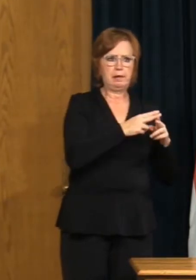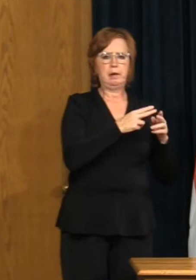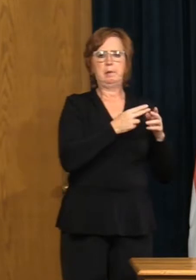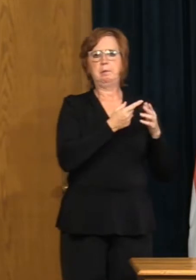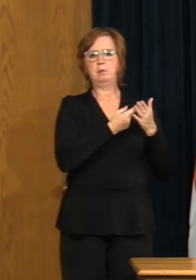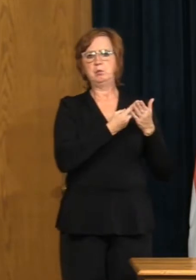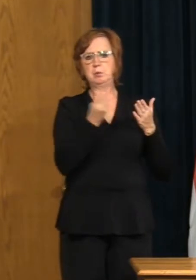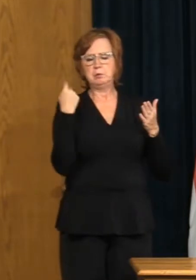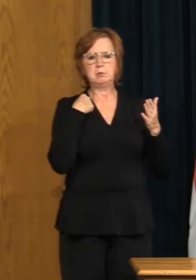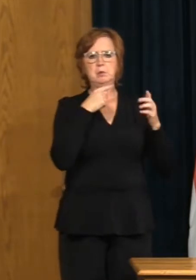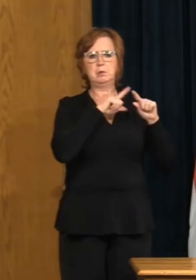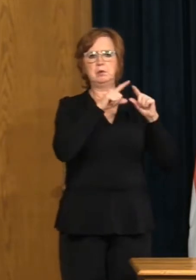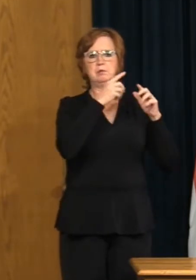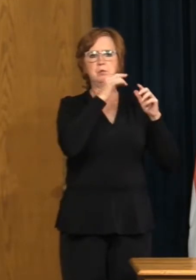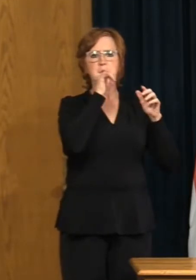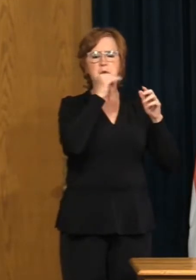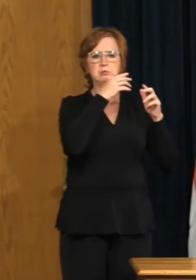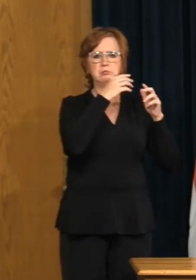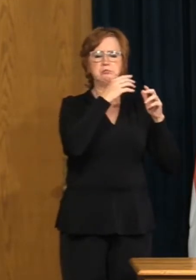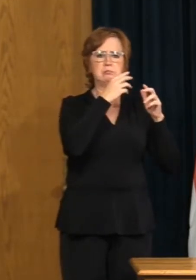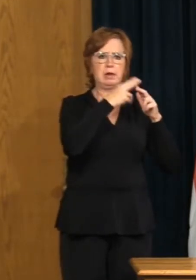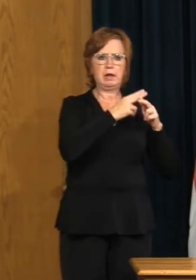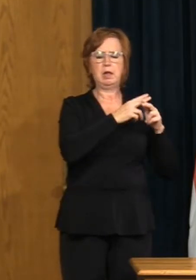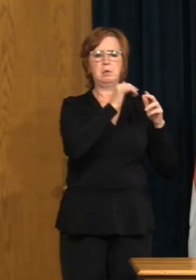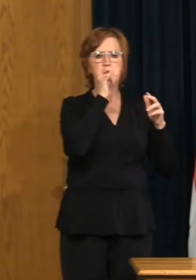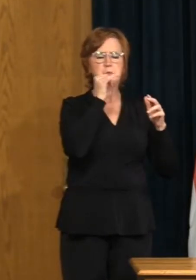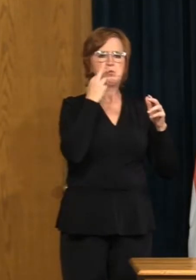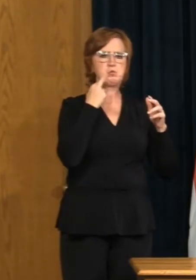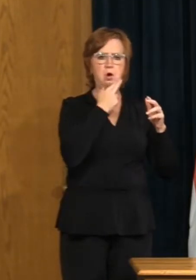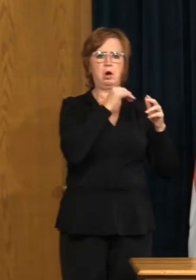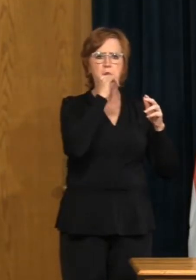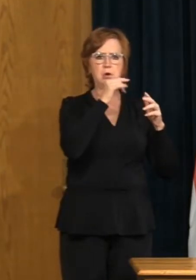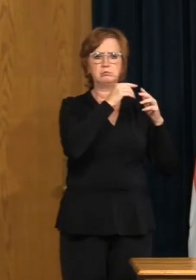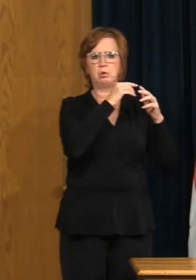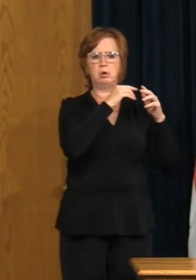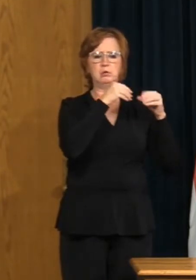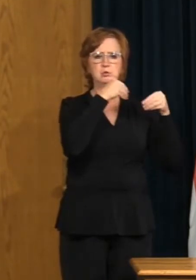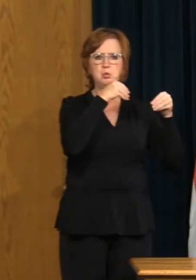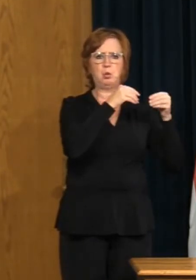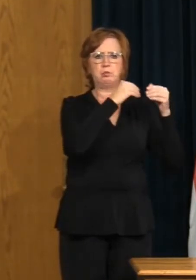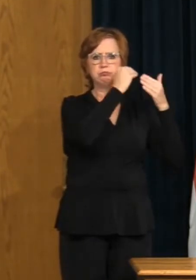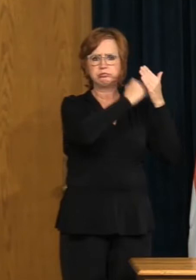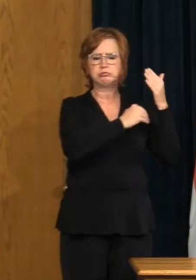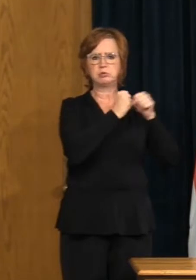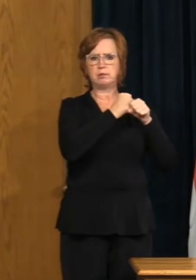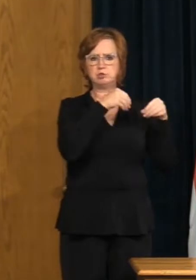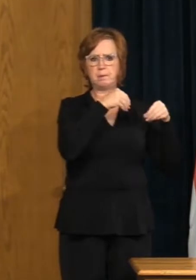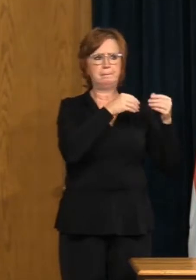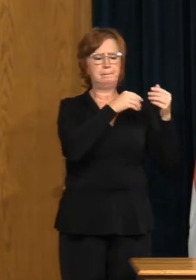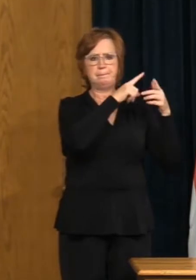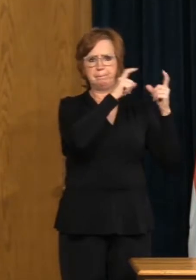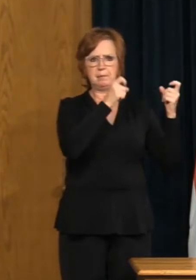be the reason that we're seeing so many of these alerts lately? Yeah. So I think what we saw initially, of course,